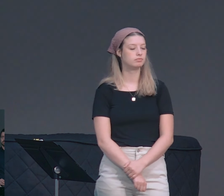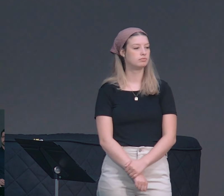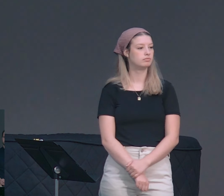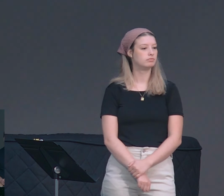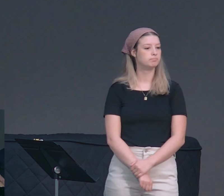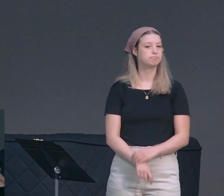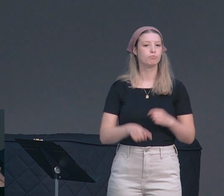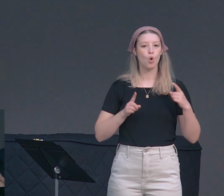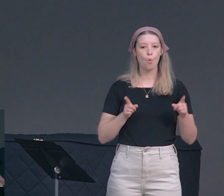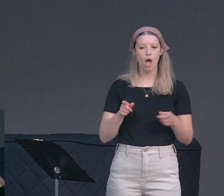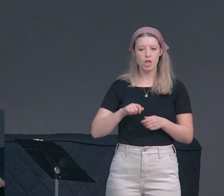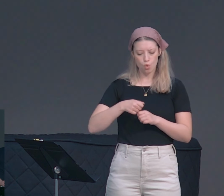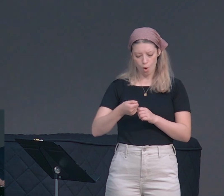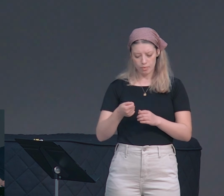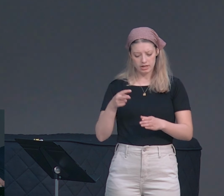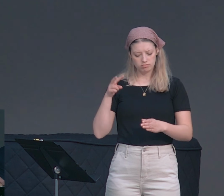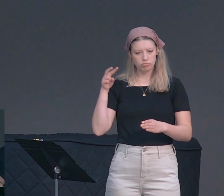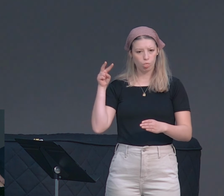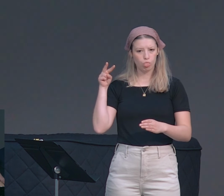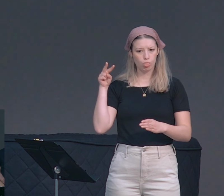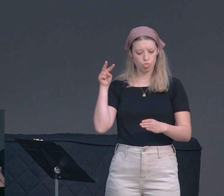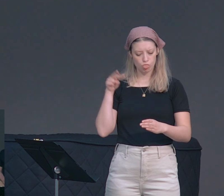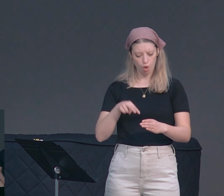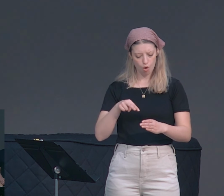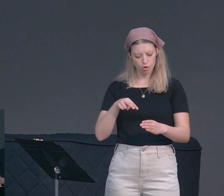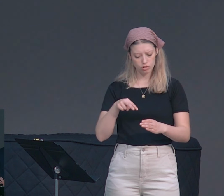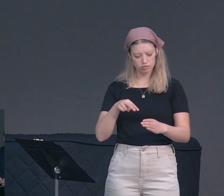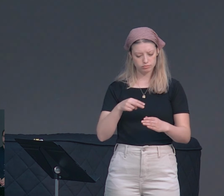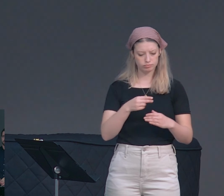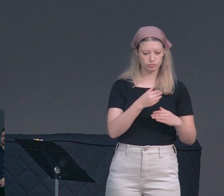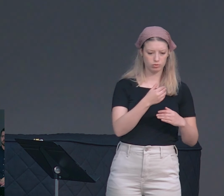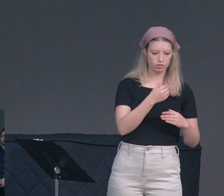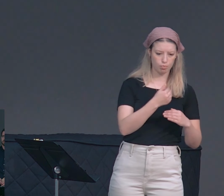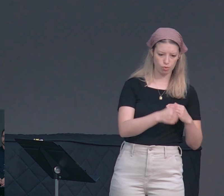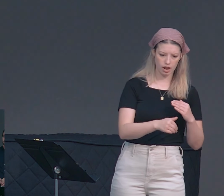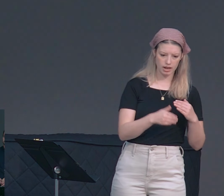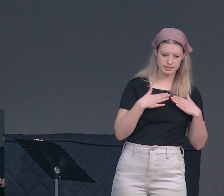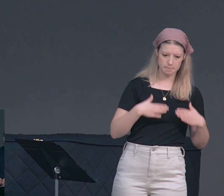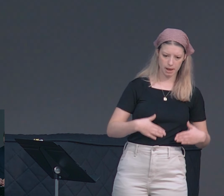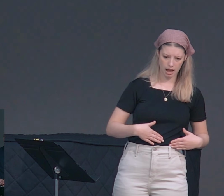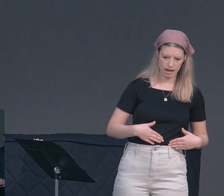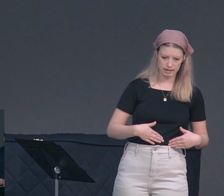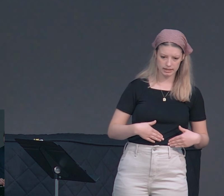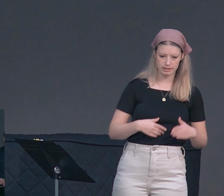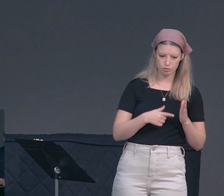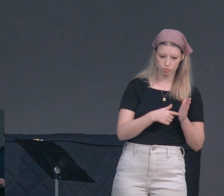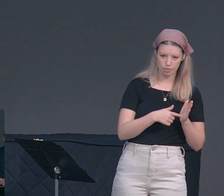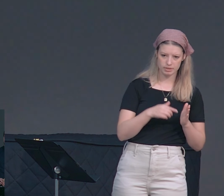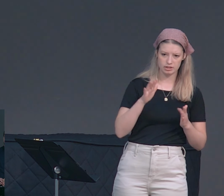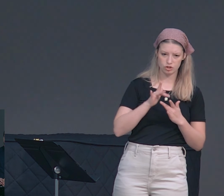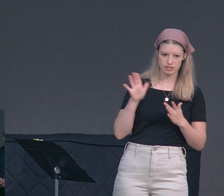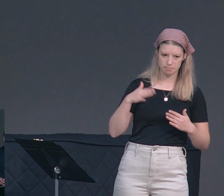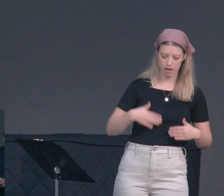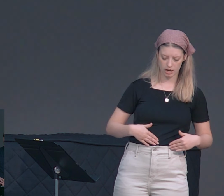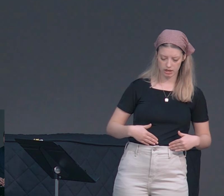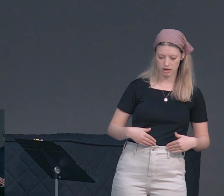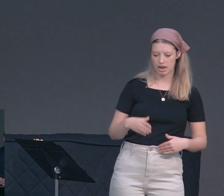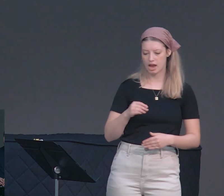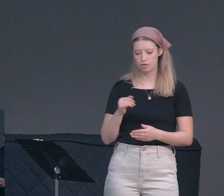And as you open it, look at the juice representing blood and the cracker representing Christ's